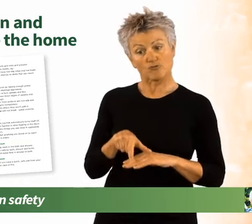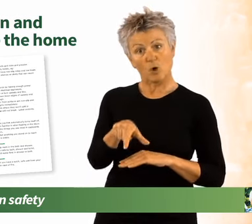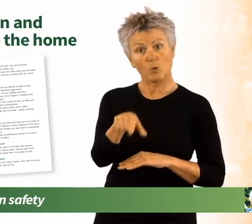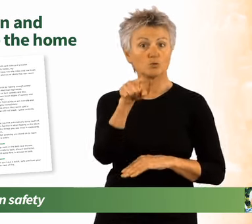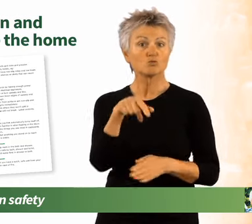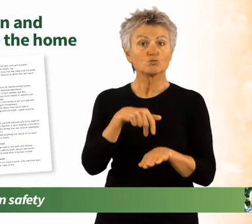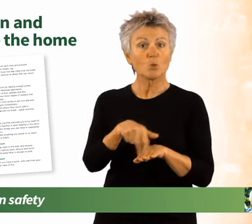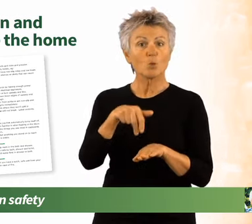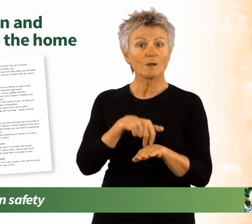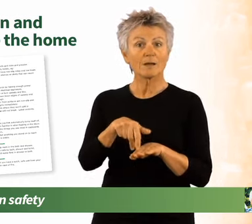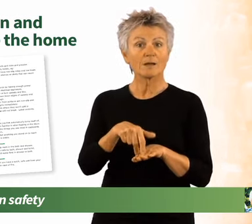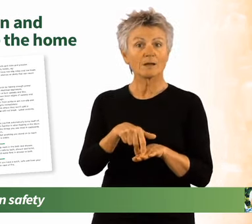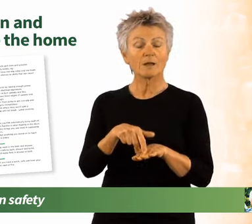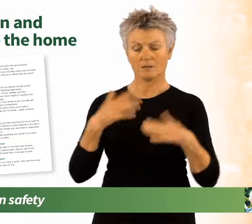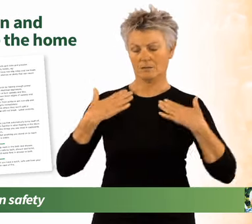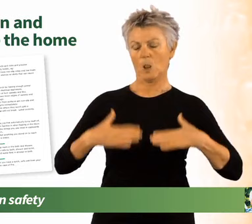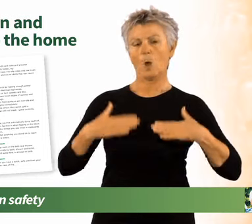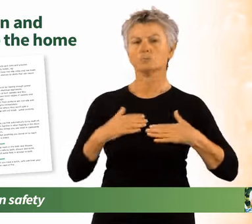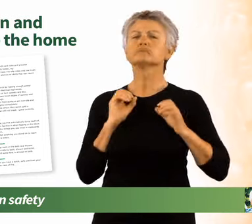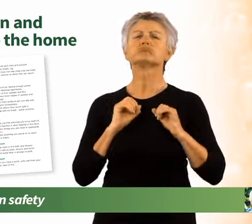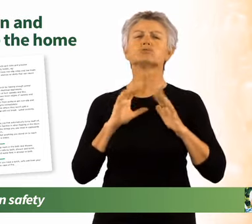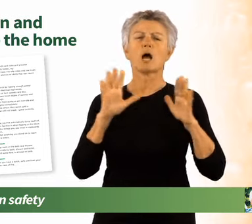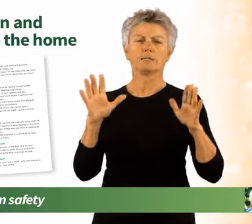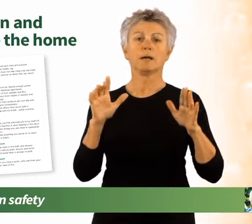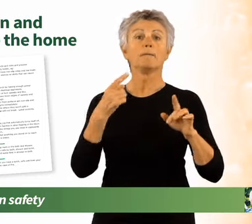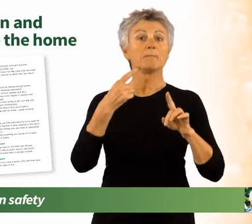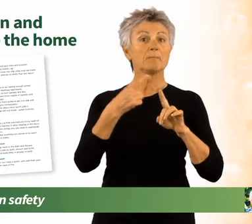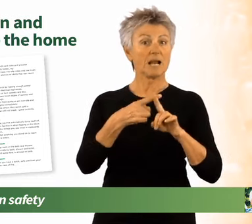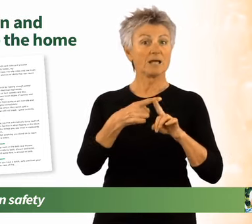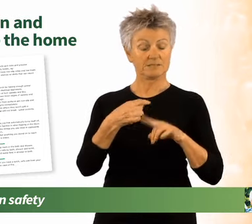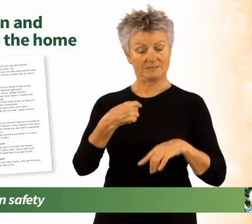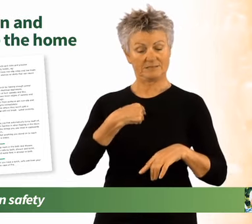Wear bright colours and attach reflective tape if walking on a country road.